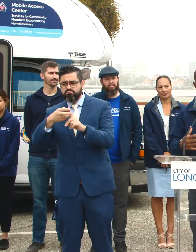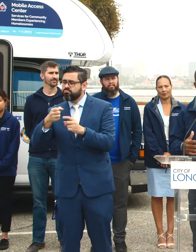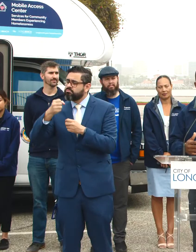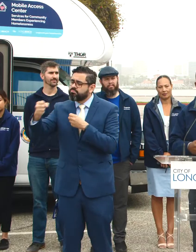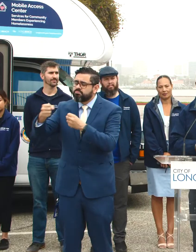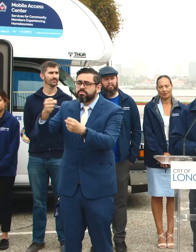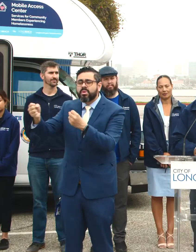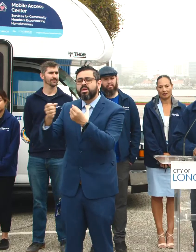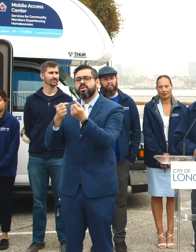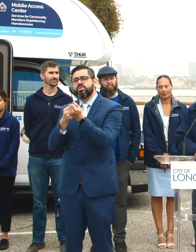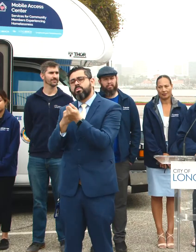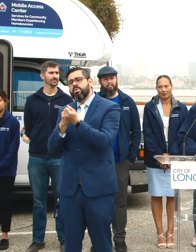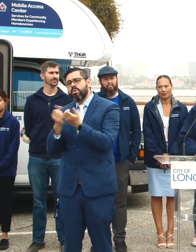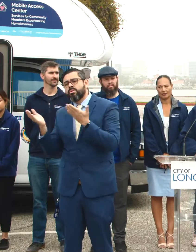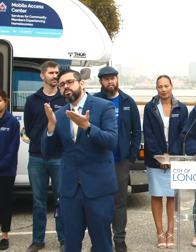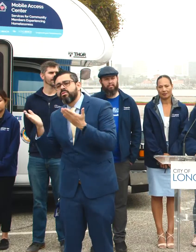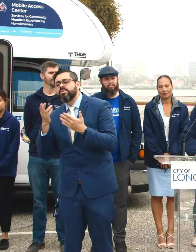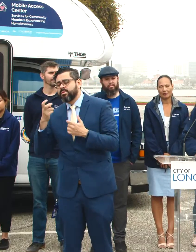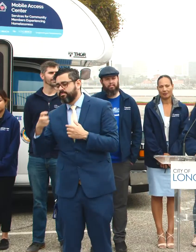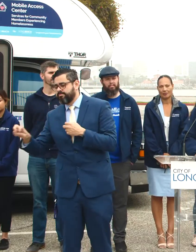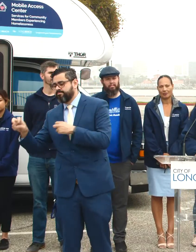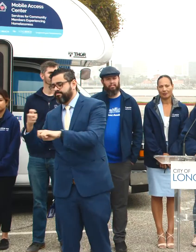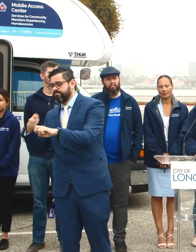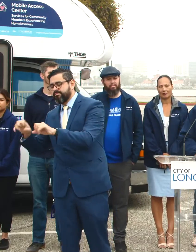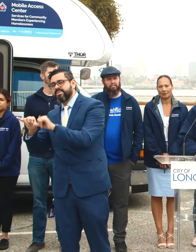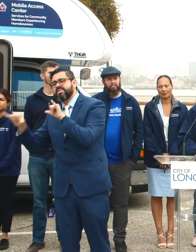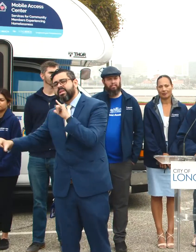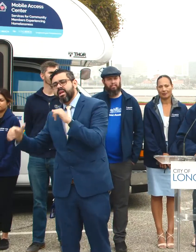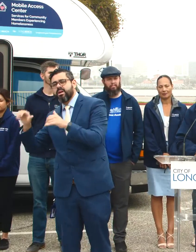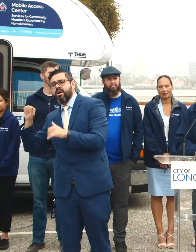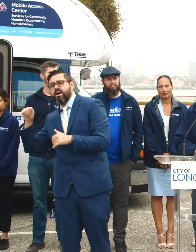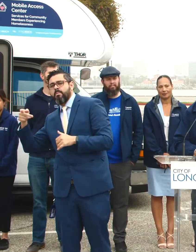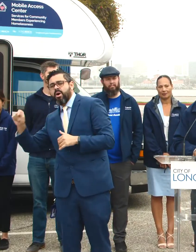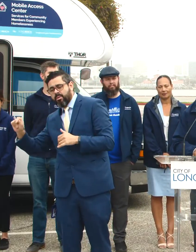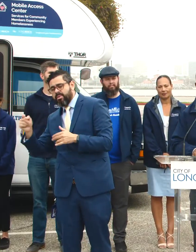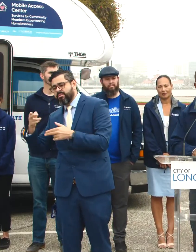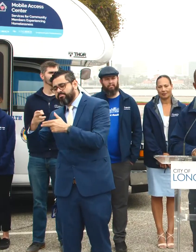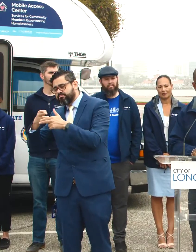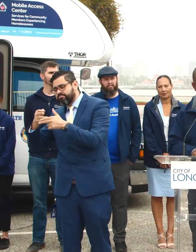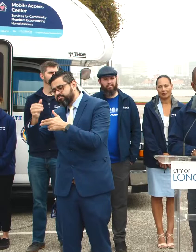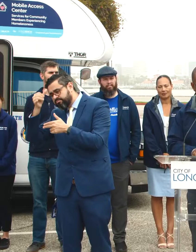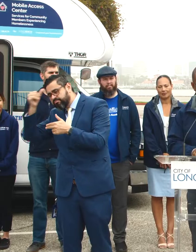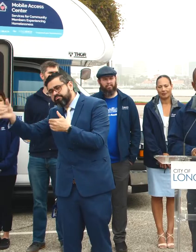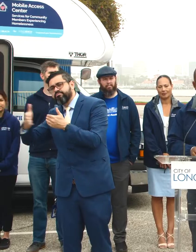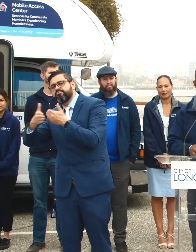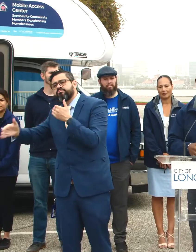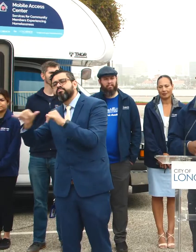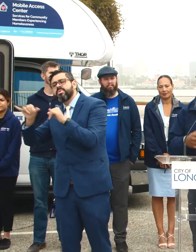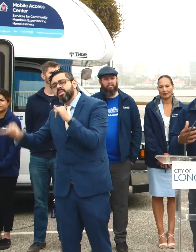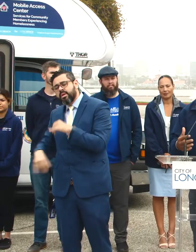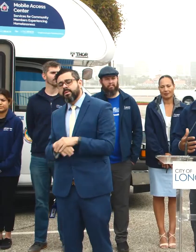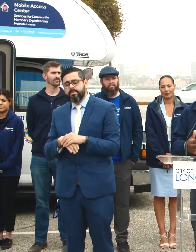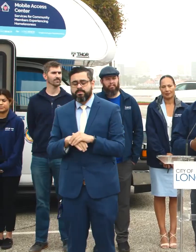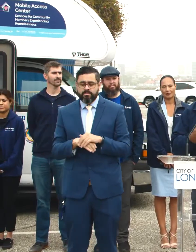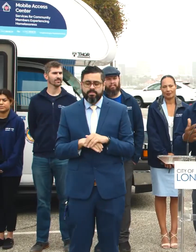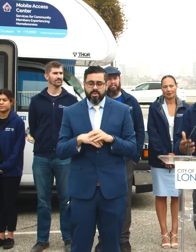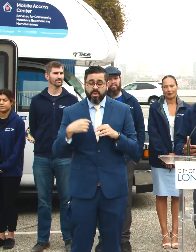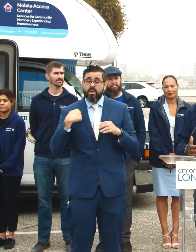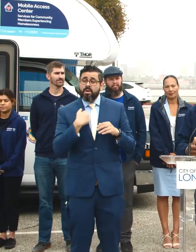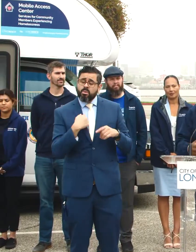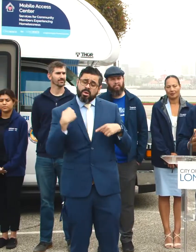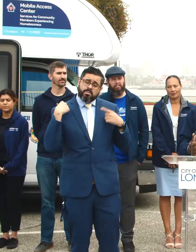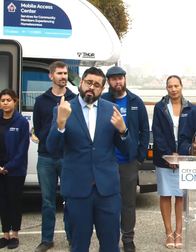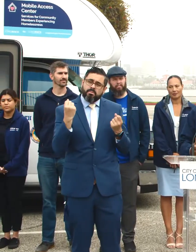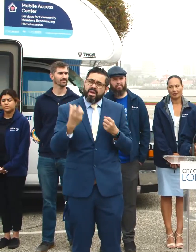supportive services to move people into permanent housing as quickly as possible. We've maintained a winter shelter for many,